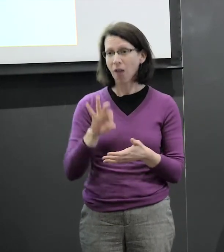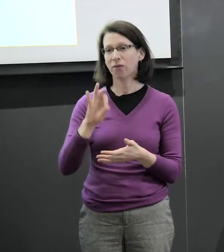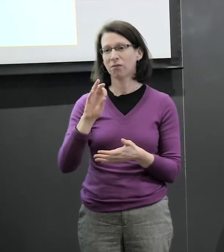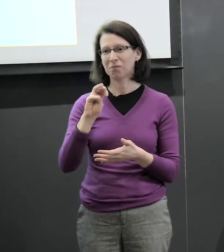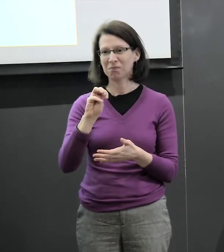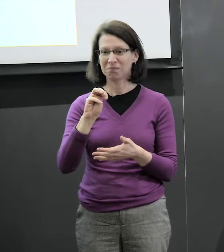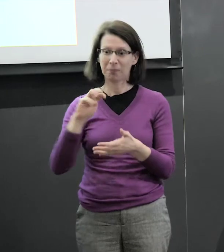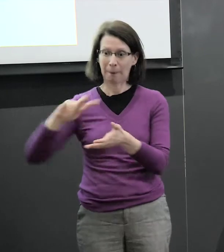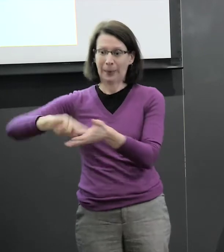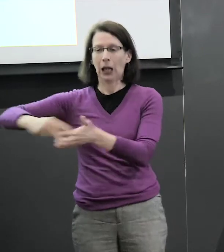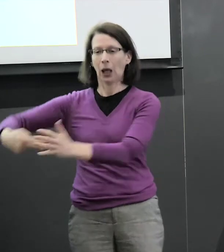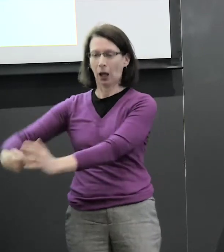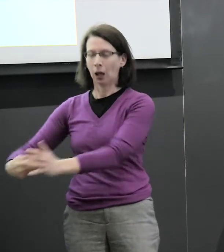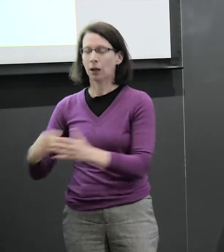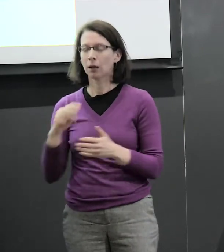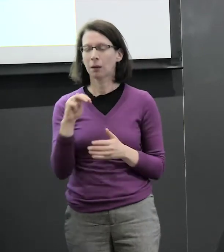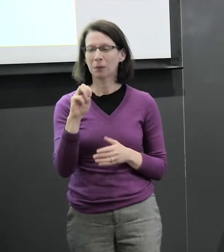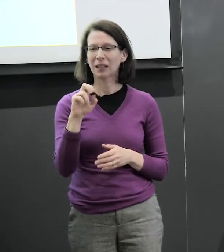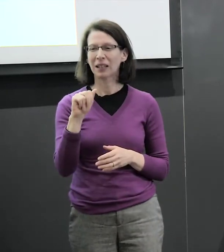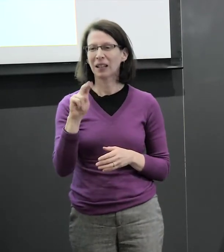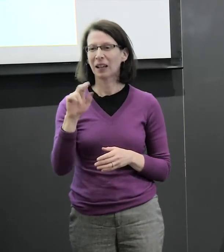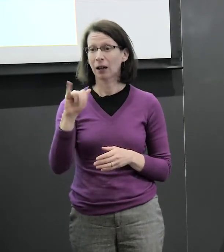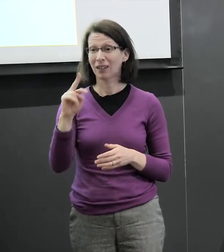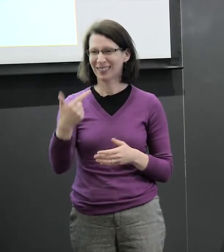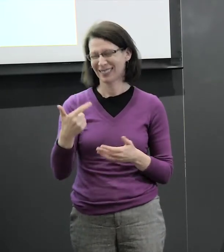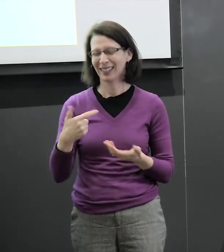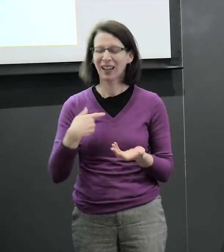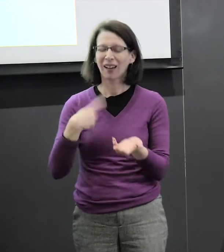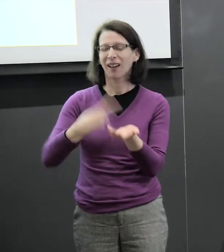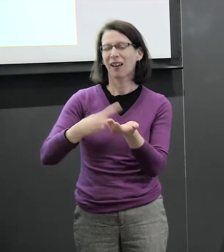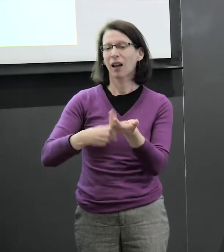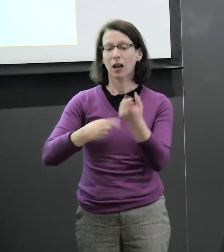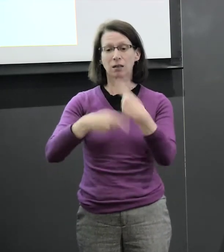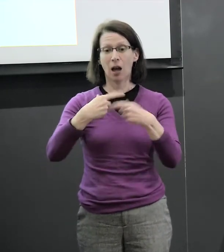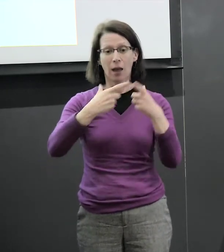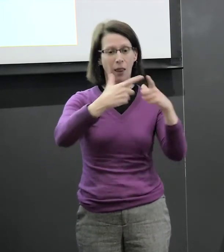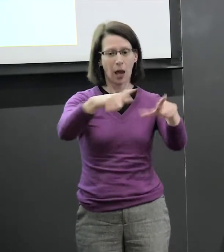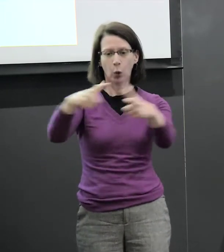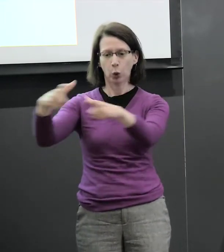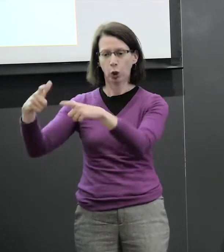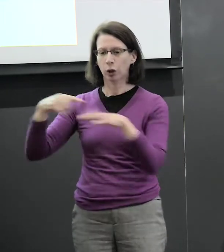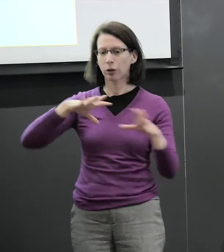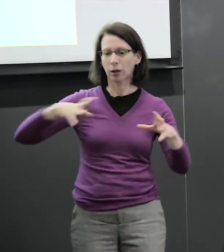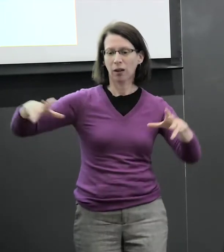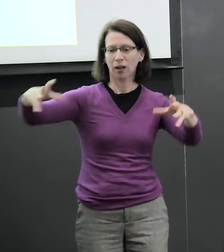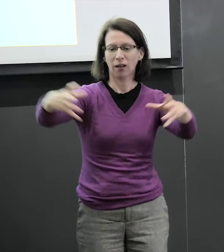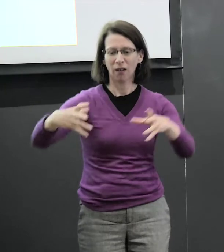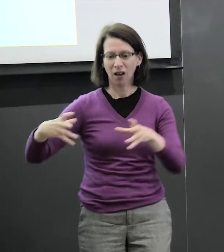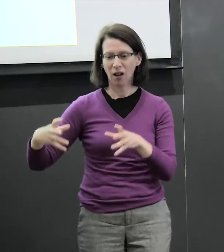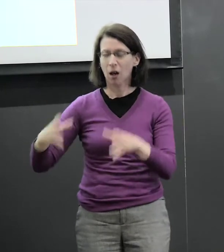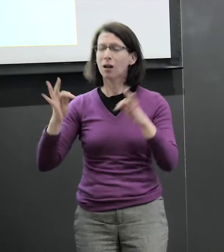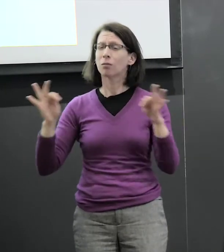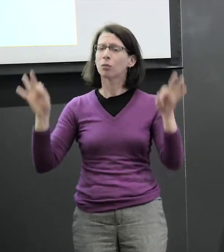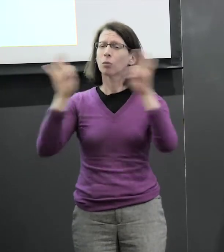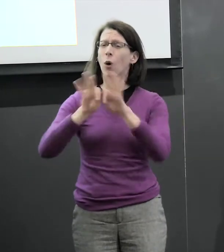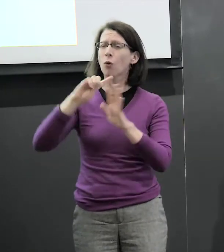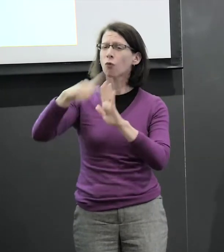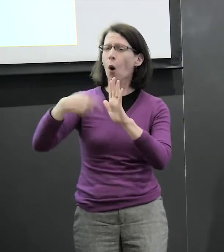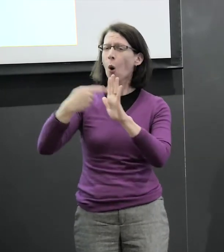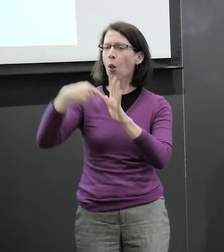argue that sign languages have a crucial role to play in the study for two